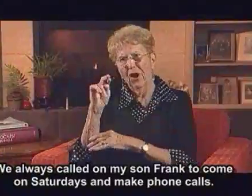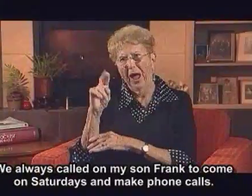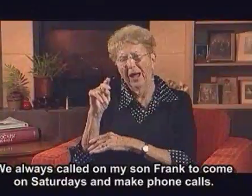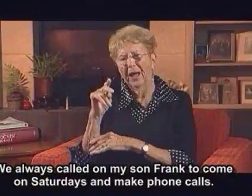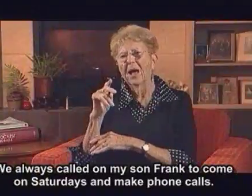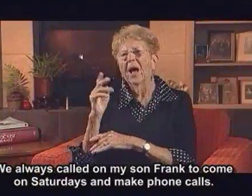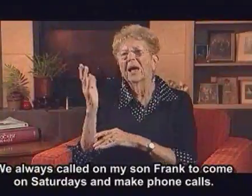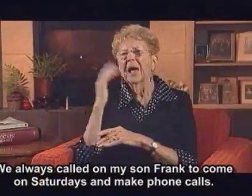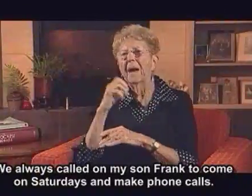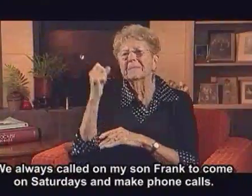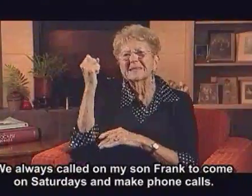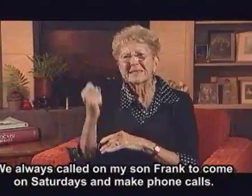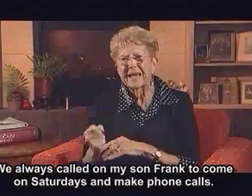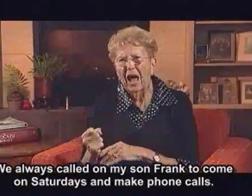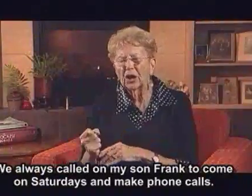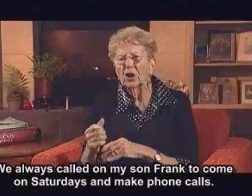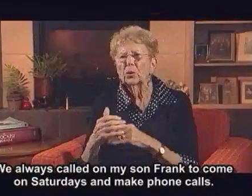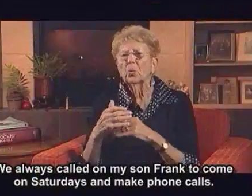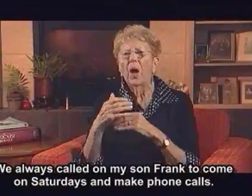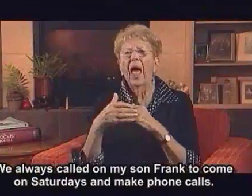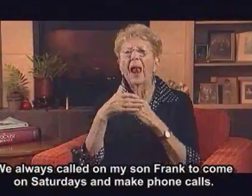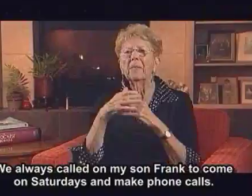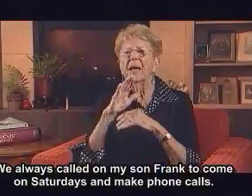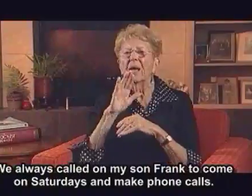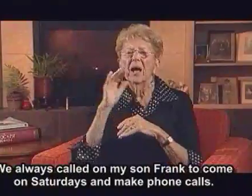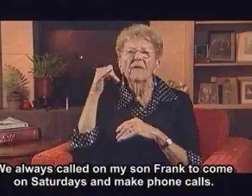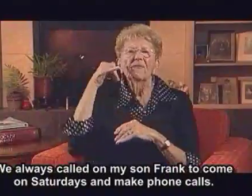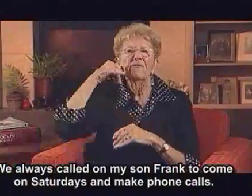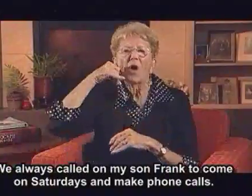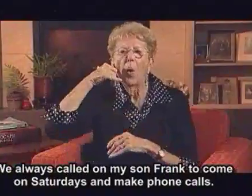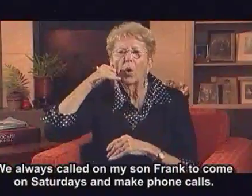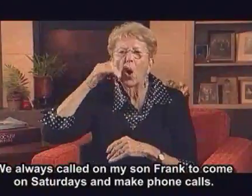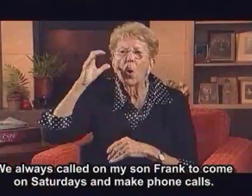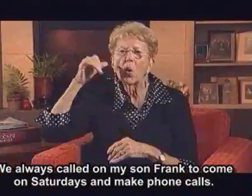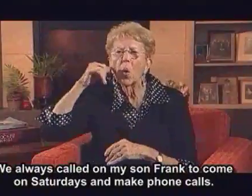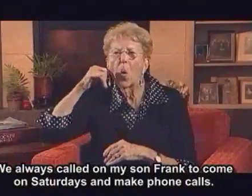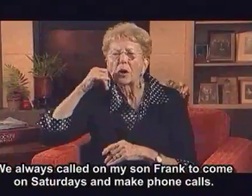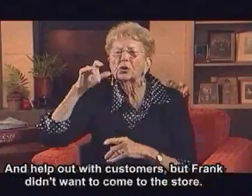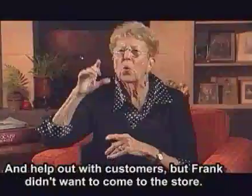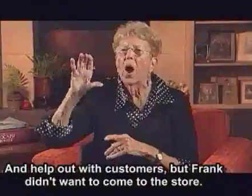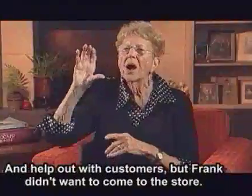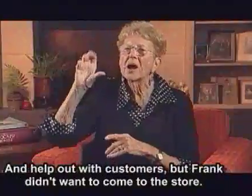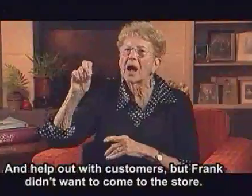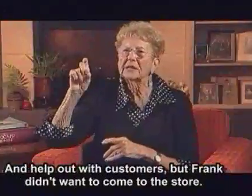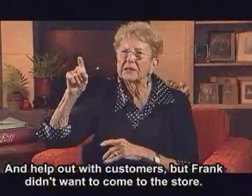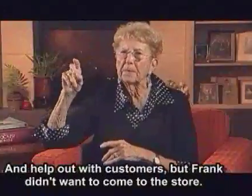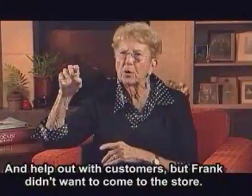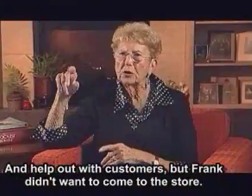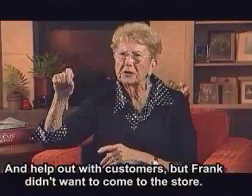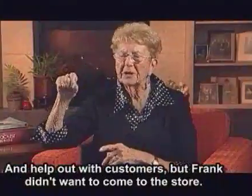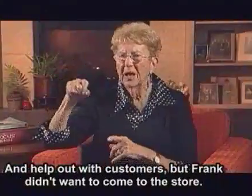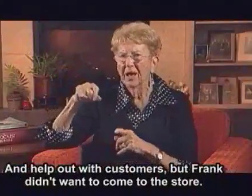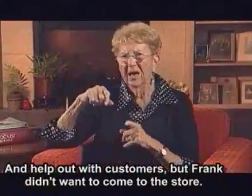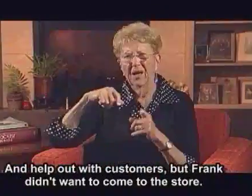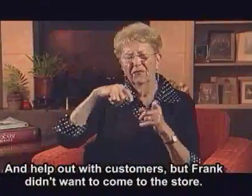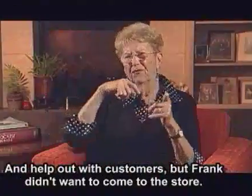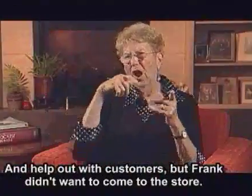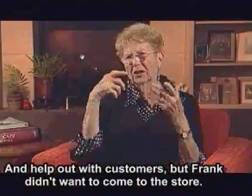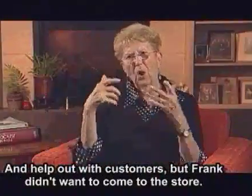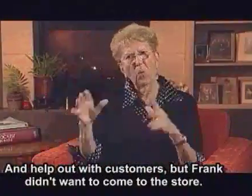We always called on my son Frank to come on Saturdays and make phone calls and help out with customers. But Frank didn't want to